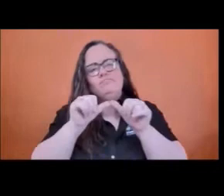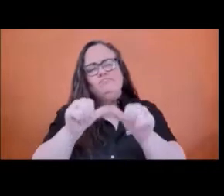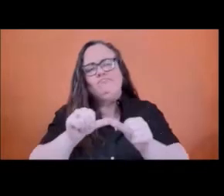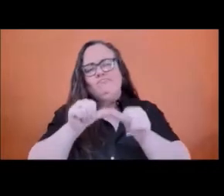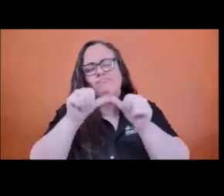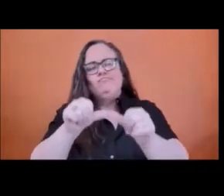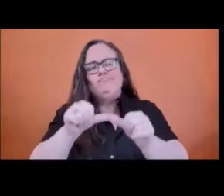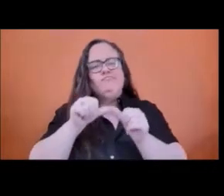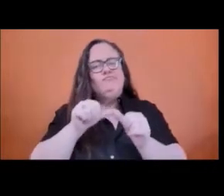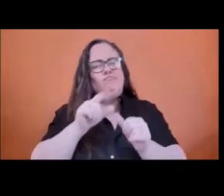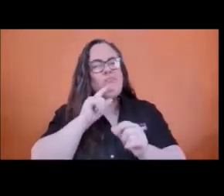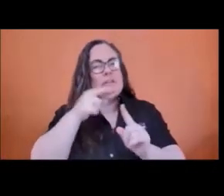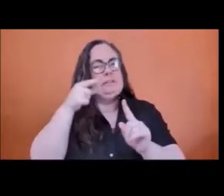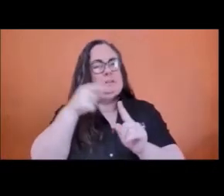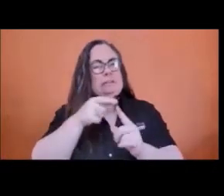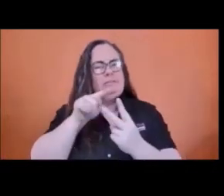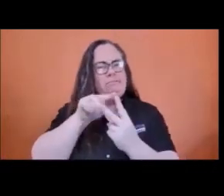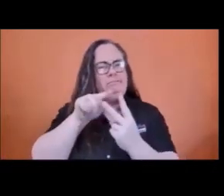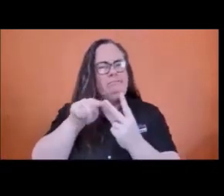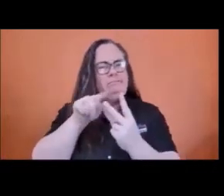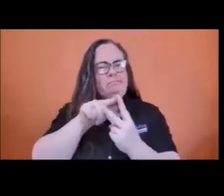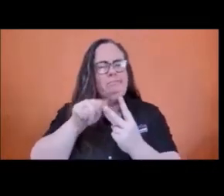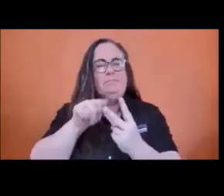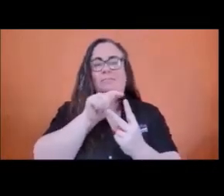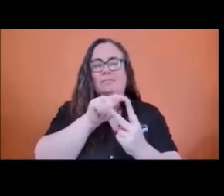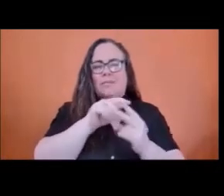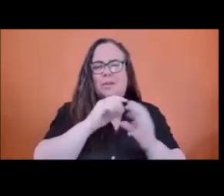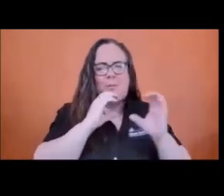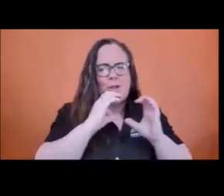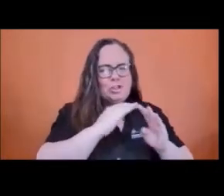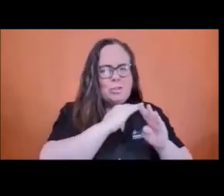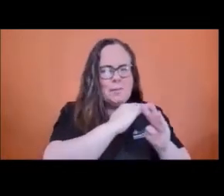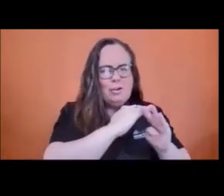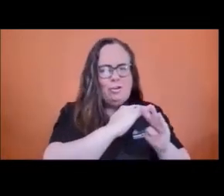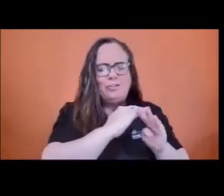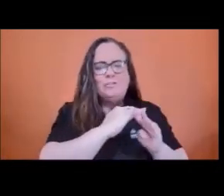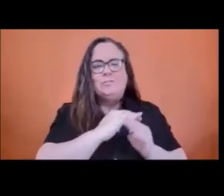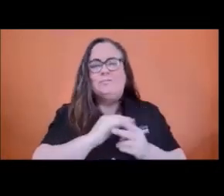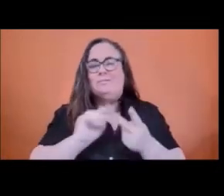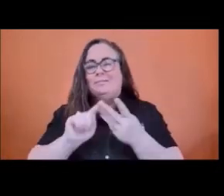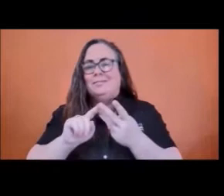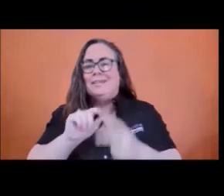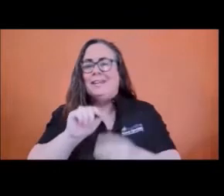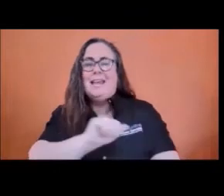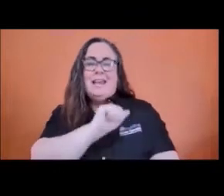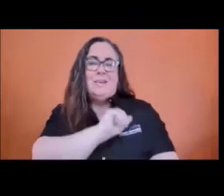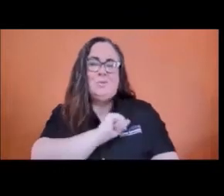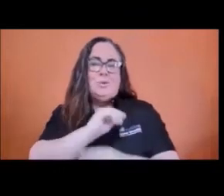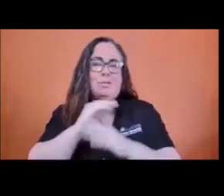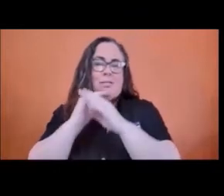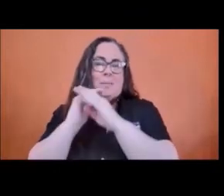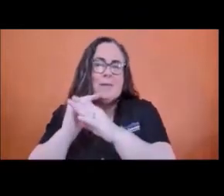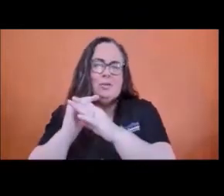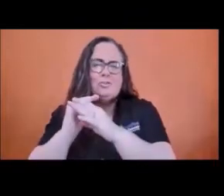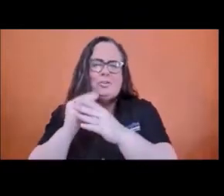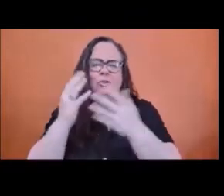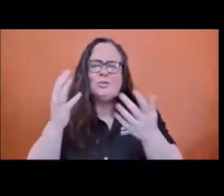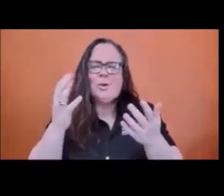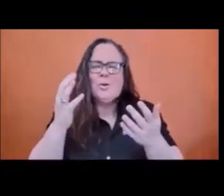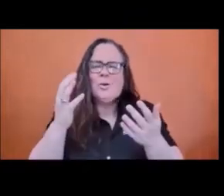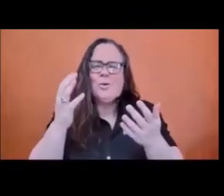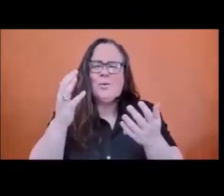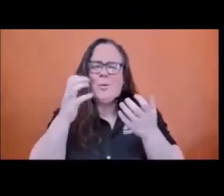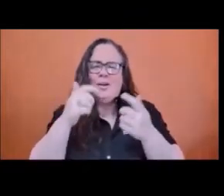There's some barriers that are still out there to communication, and we're going to spotlight 2: the communication barrier, as well as attitudes